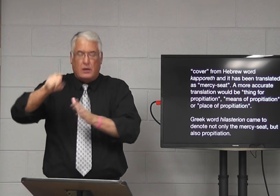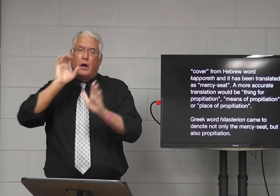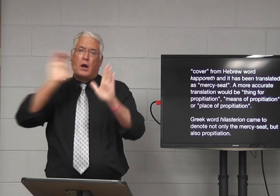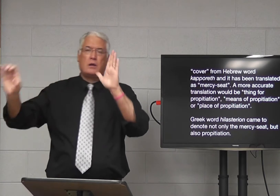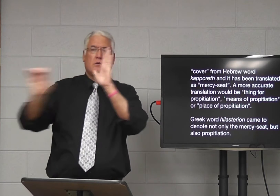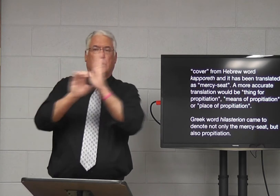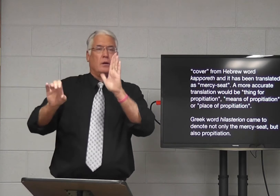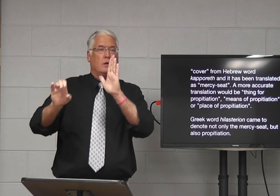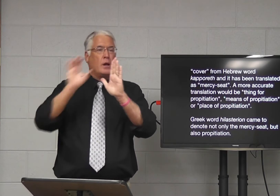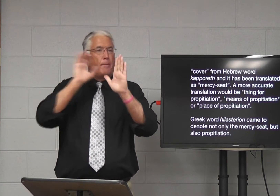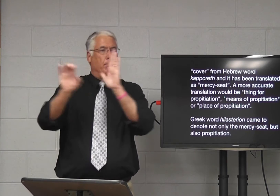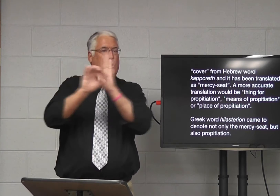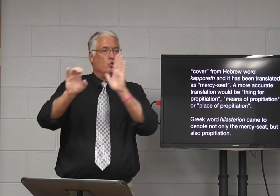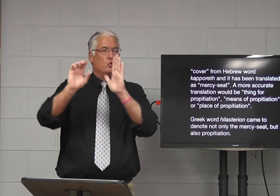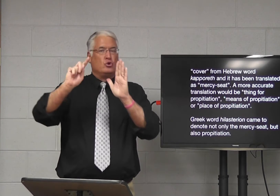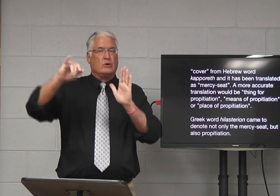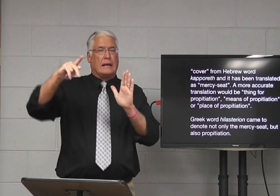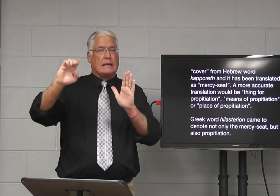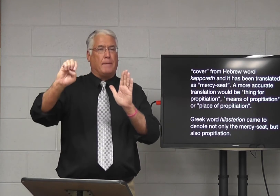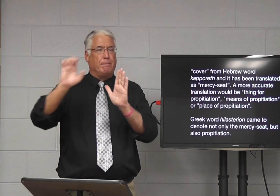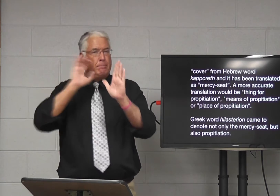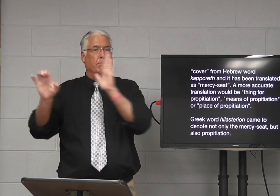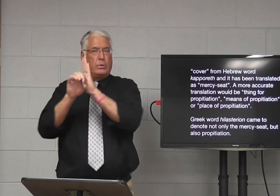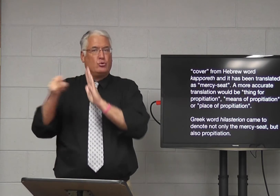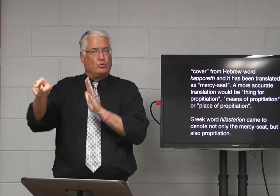Their way their vocabulary is very picturesque.